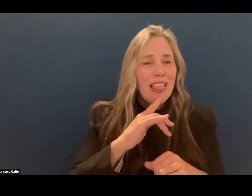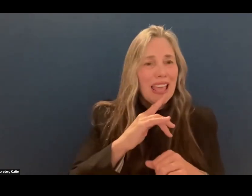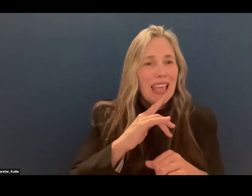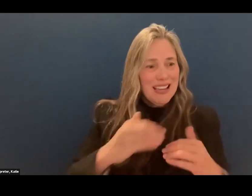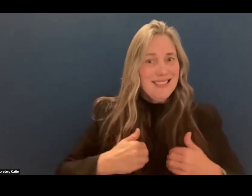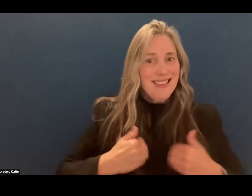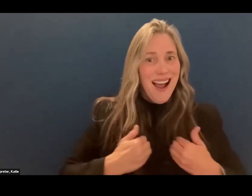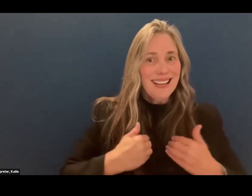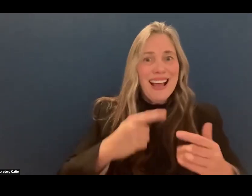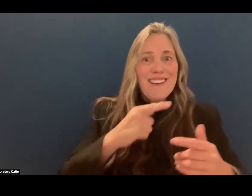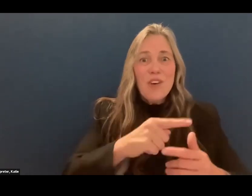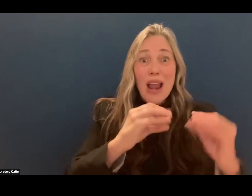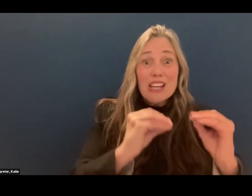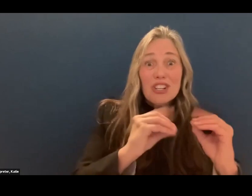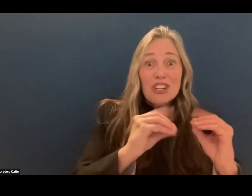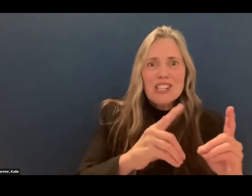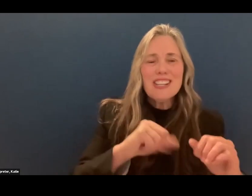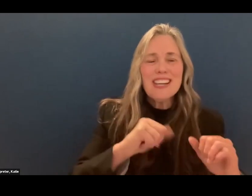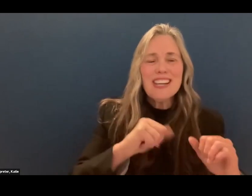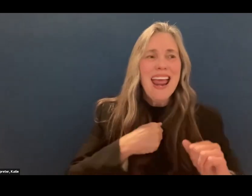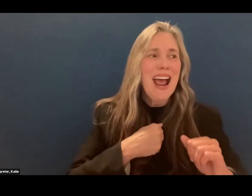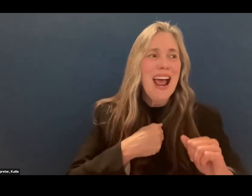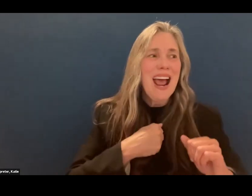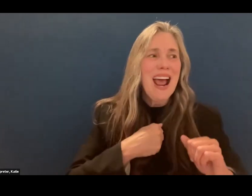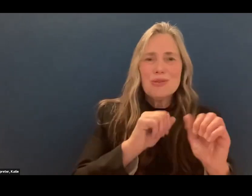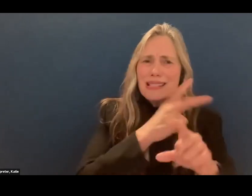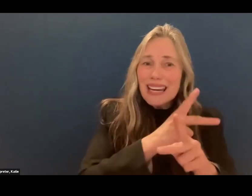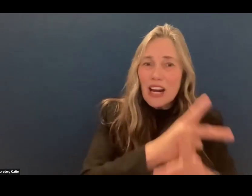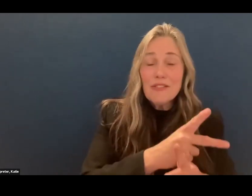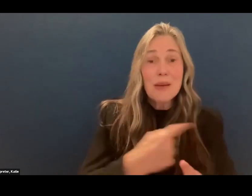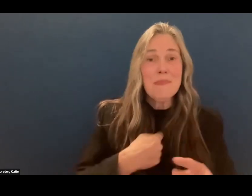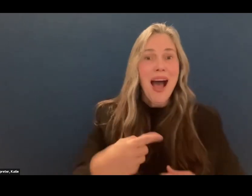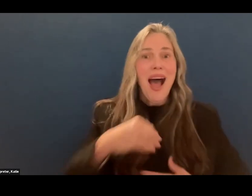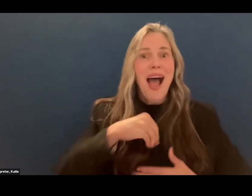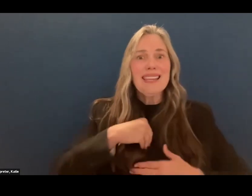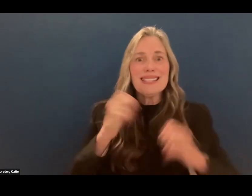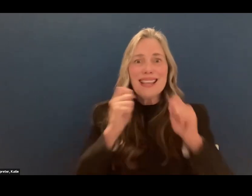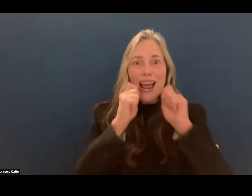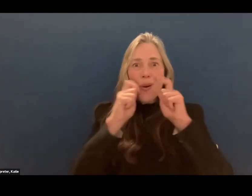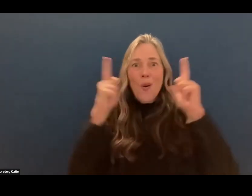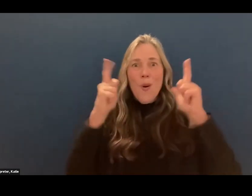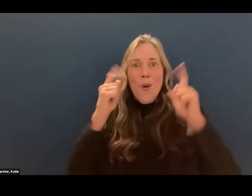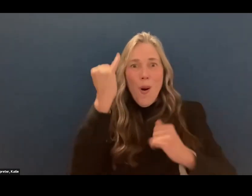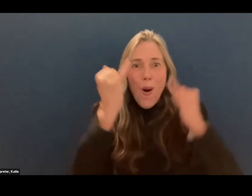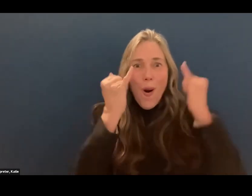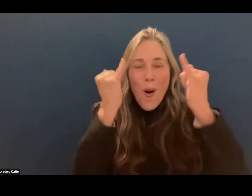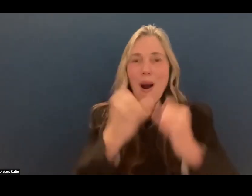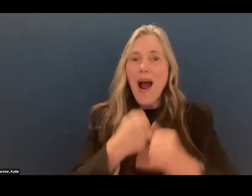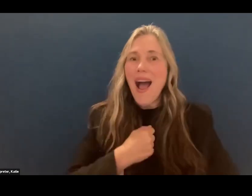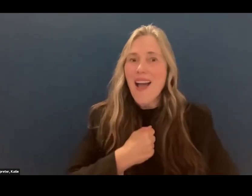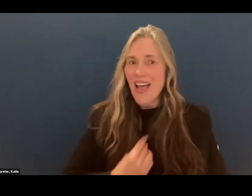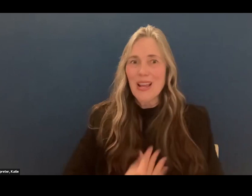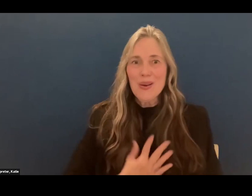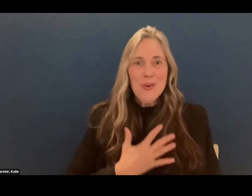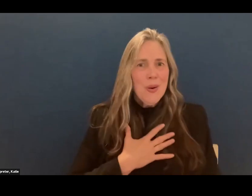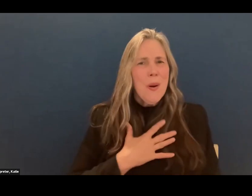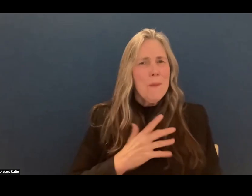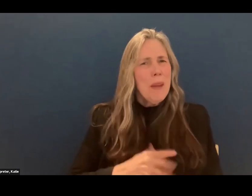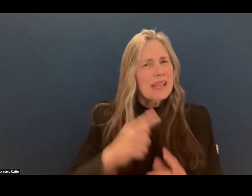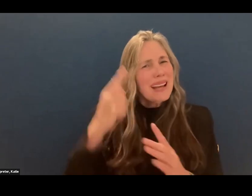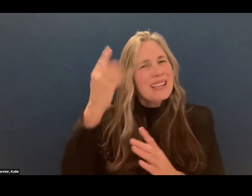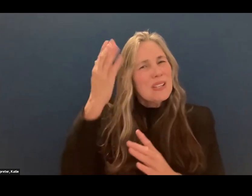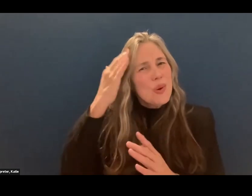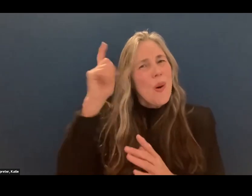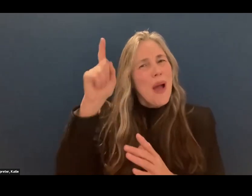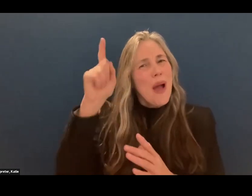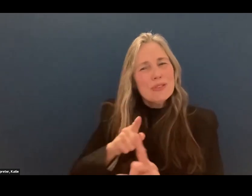yeah, that's what we have to do. But how do we make sure that it's something that parents from the very beginning understand that they have the right to do it, and they